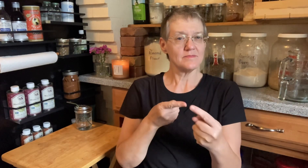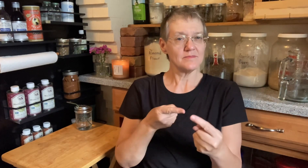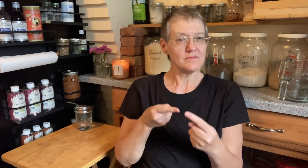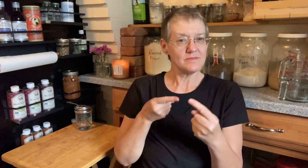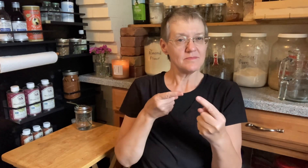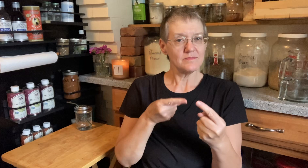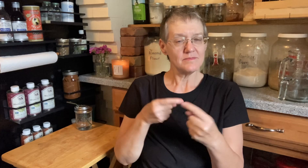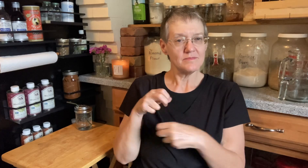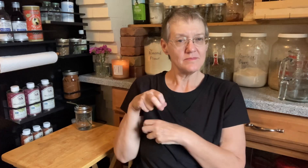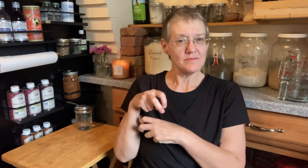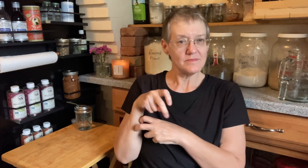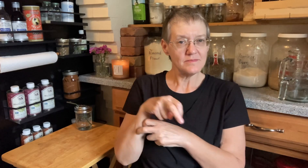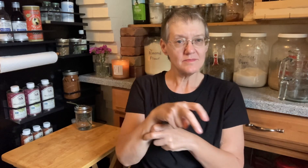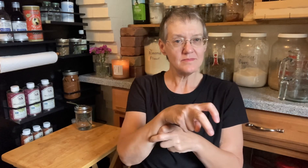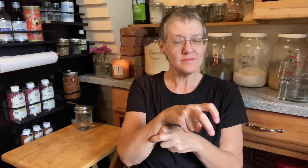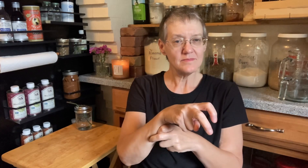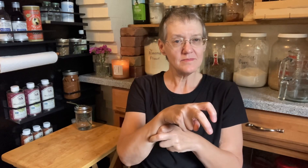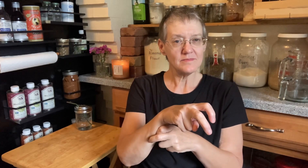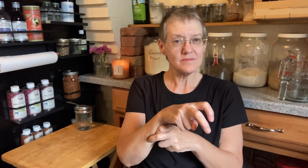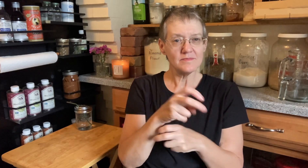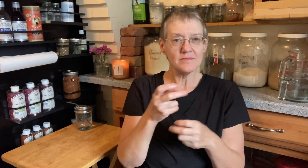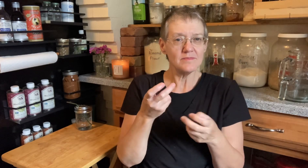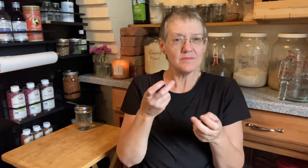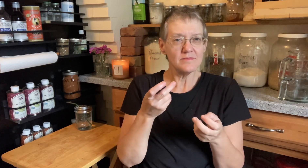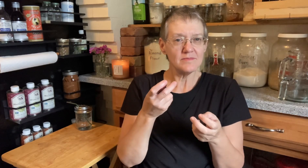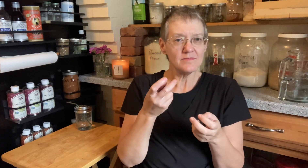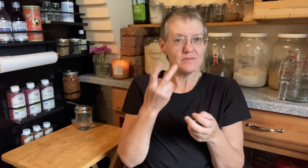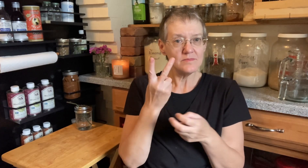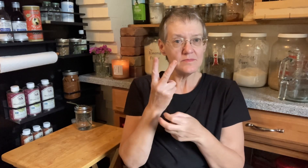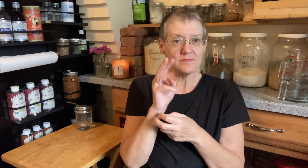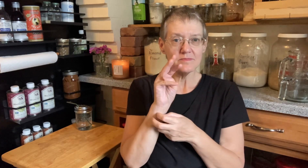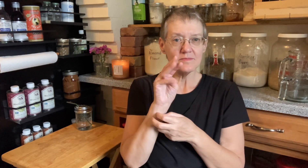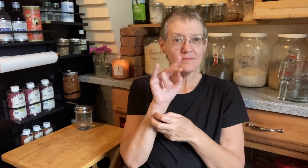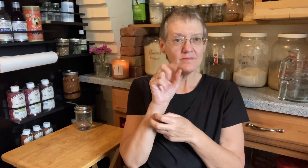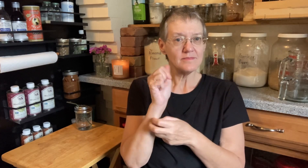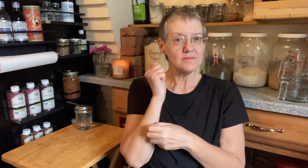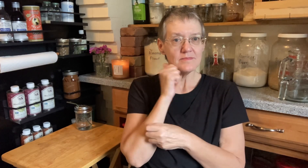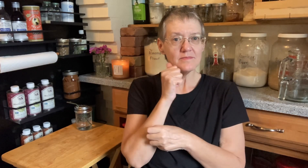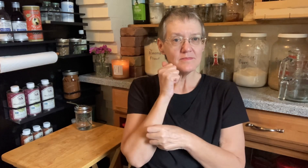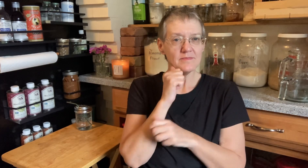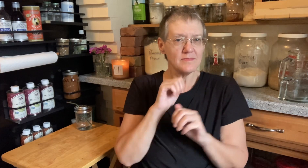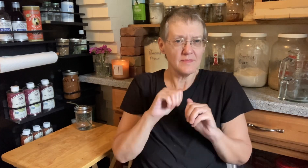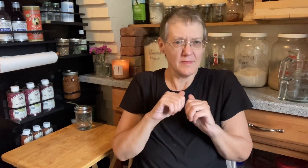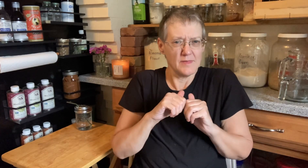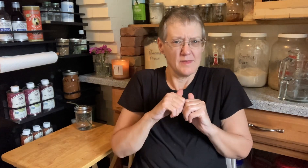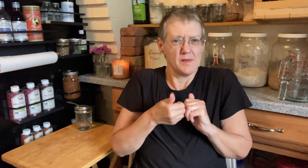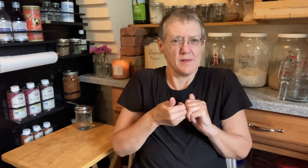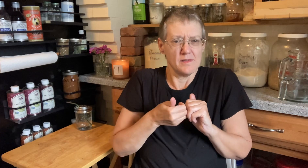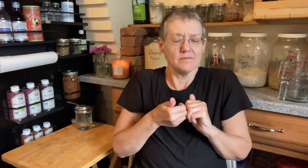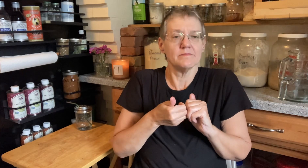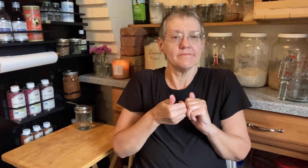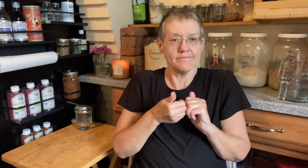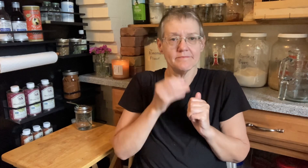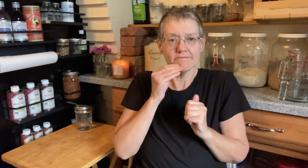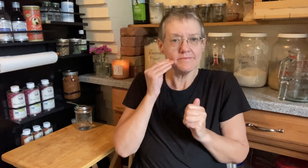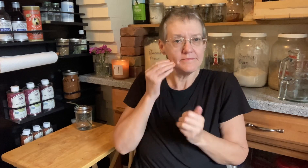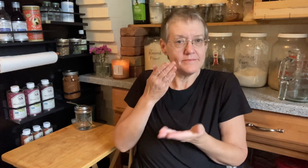years of struggling to walk, how was I able to walk 2 miles every day to the store? Well, when I